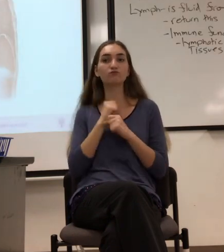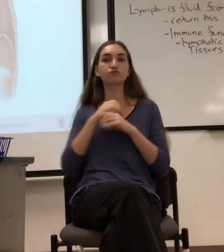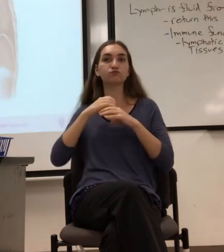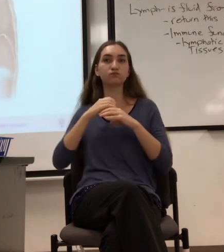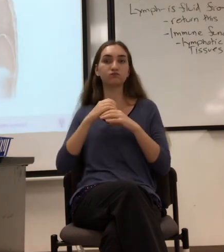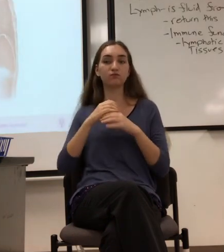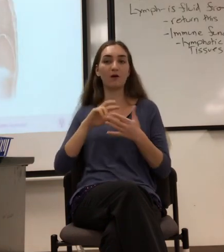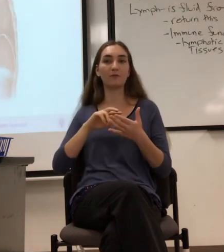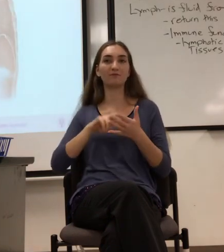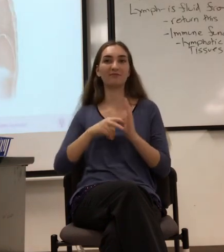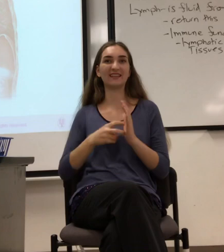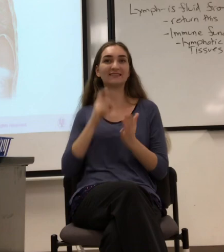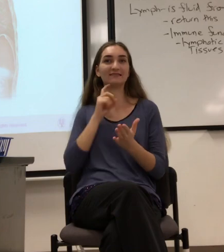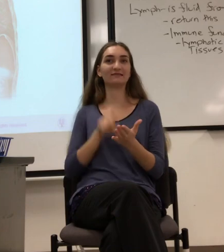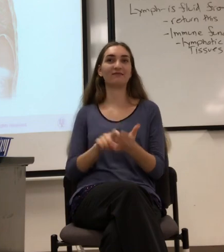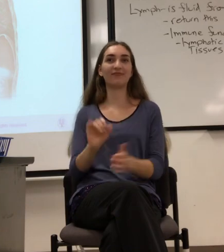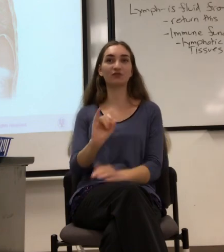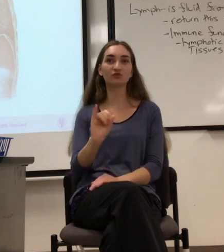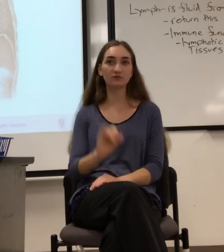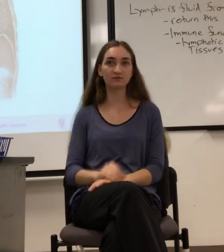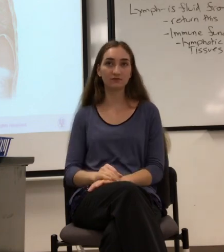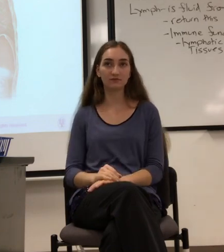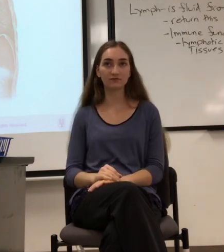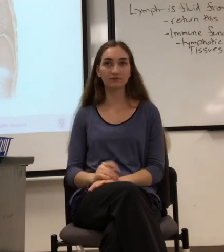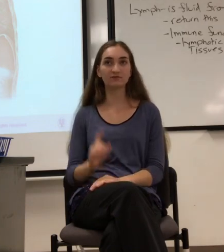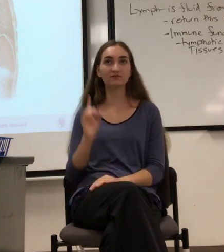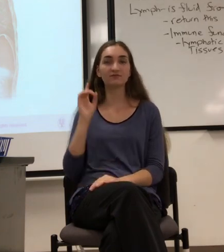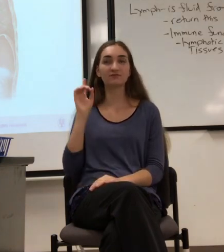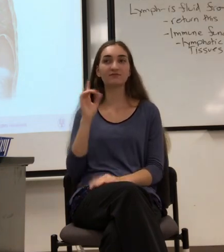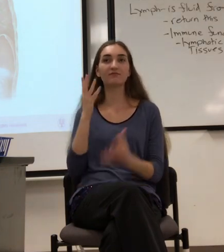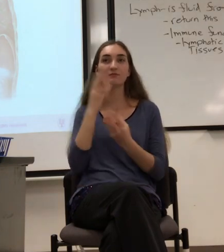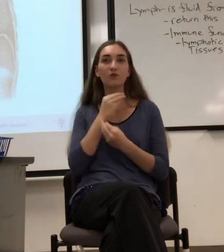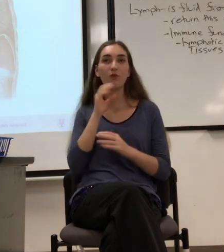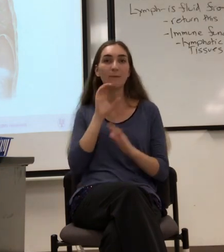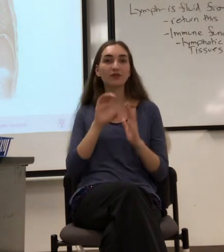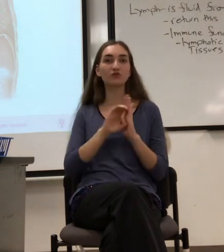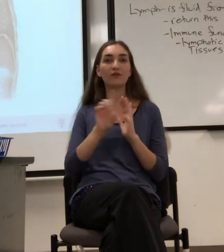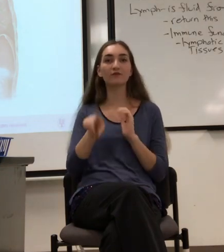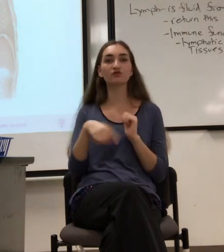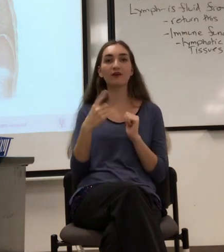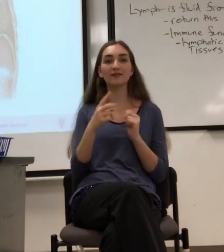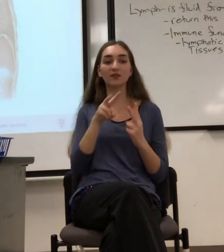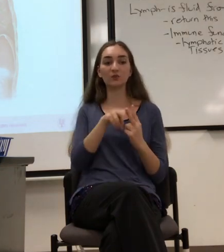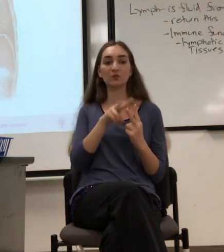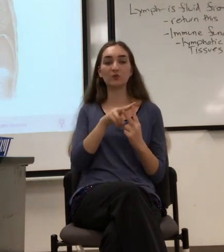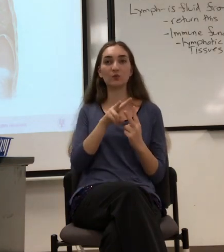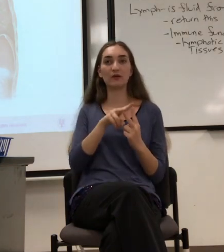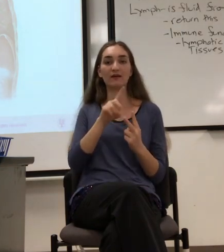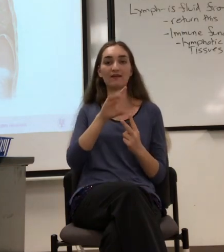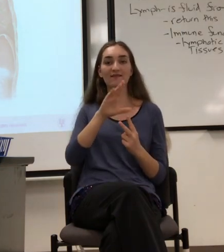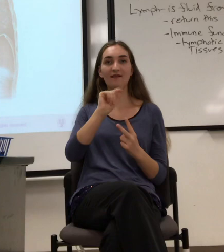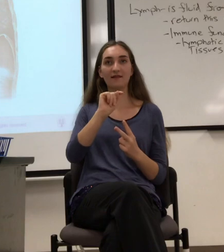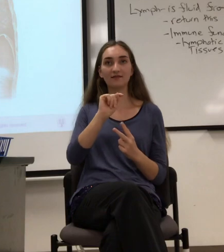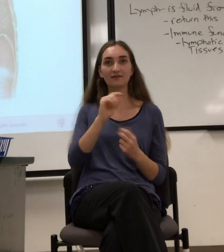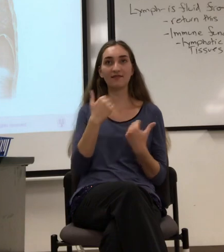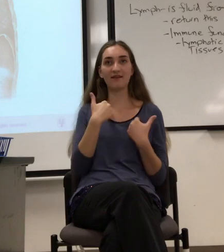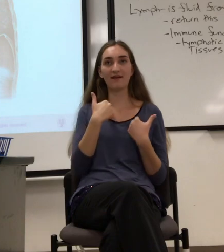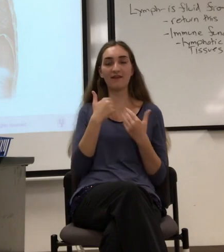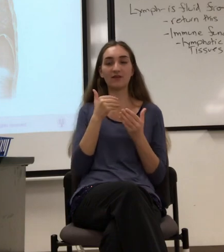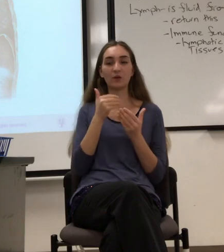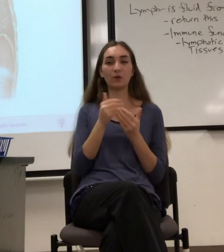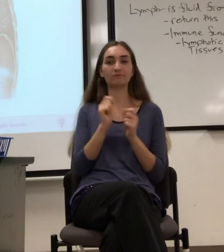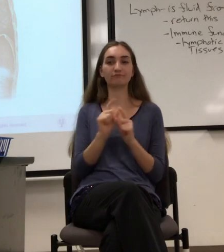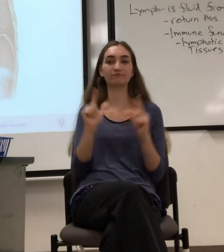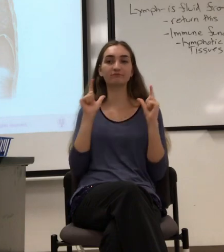All right, so here's a more anatomically beautiful picture of just these two ducts. I have a close-up picture here, you can see a little